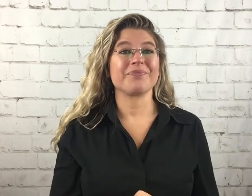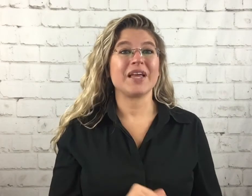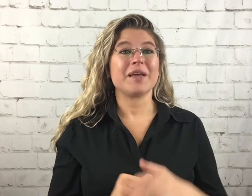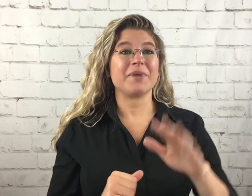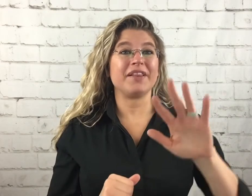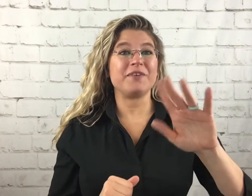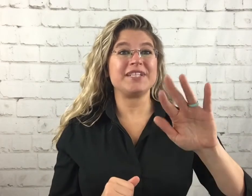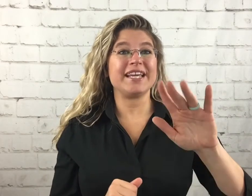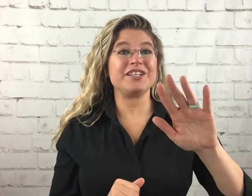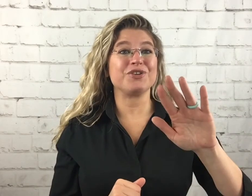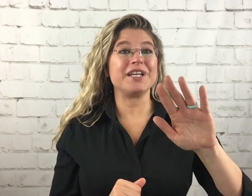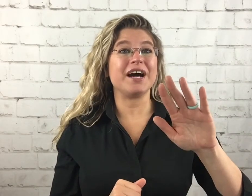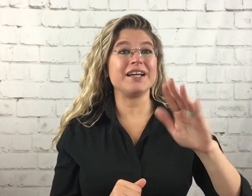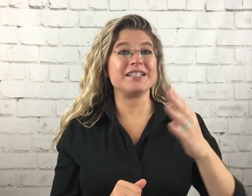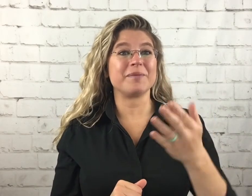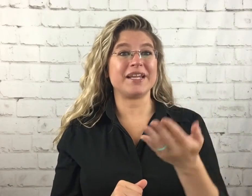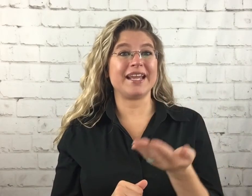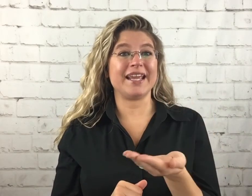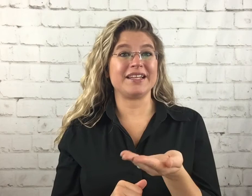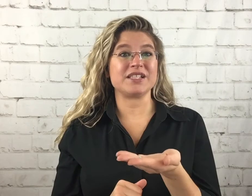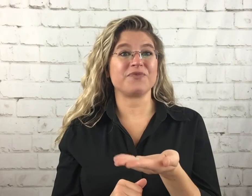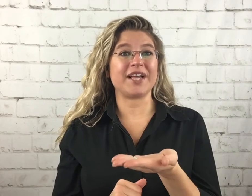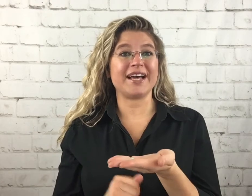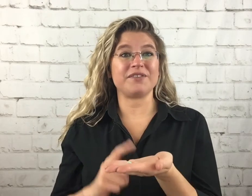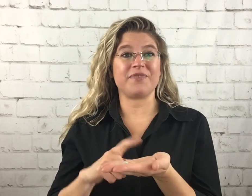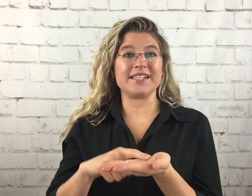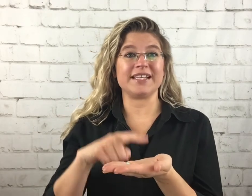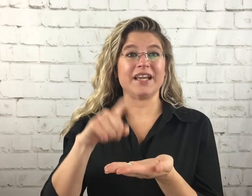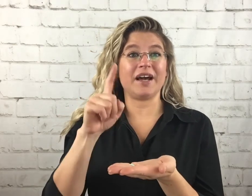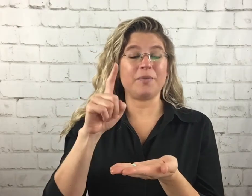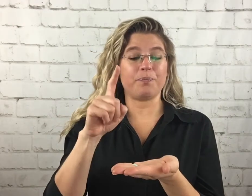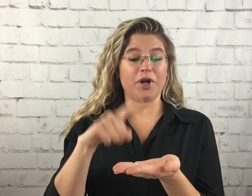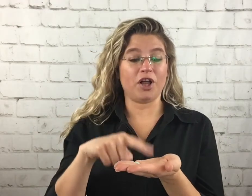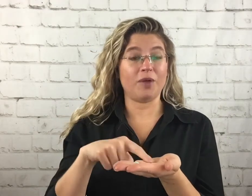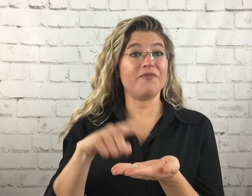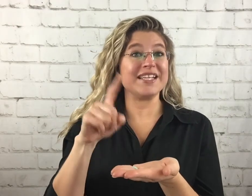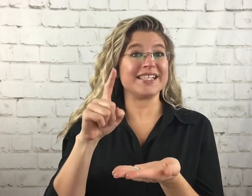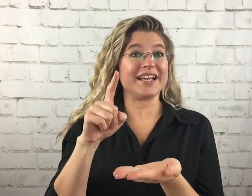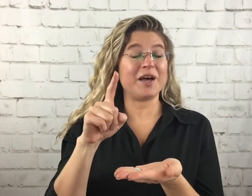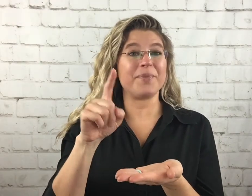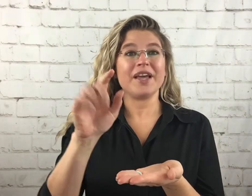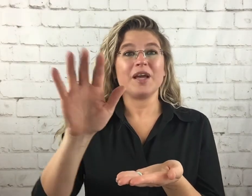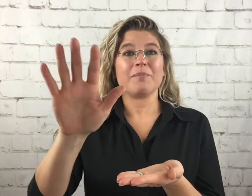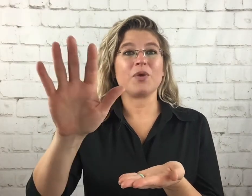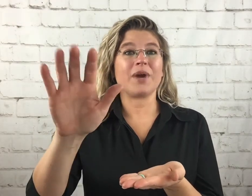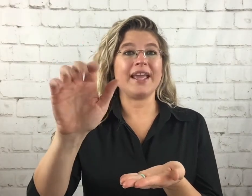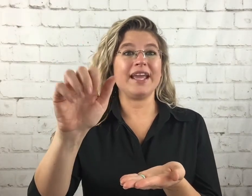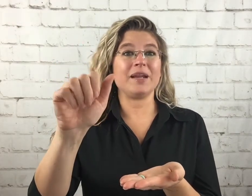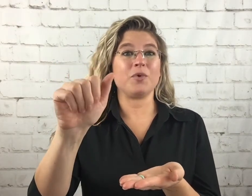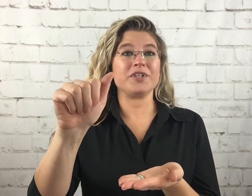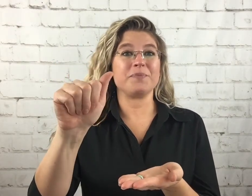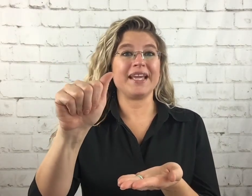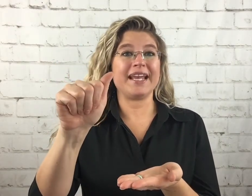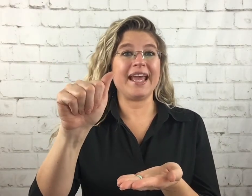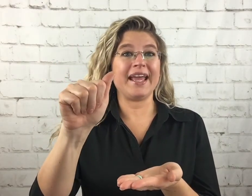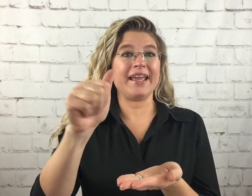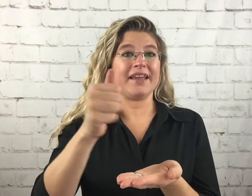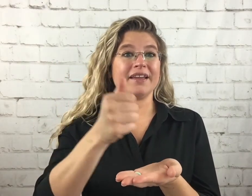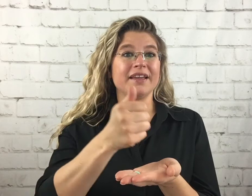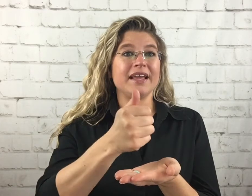My left hand or non-dominant hand is flat, facing up, palm facing up. My right hand, I'm going to make an A. And